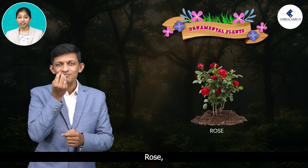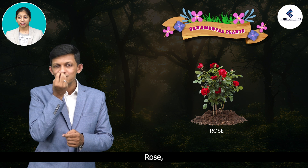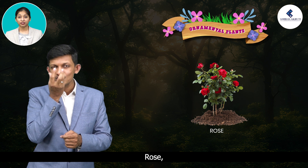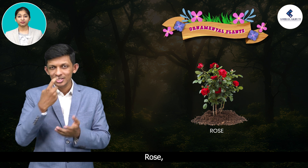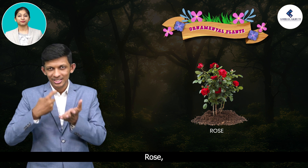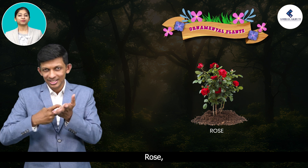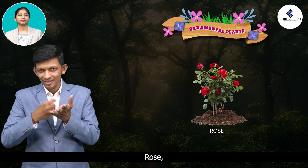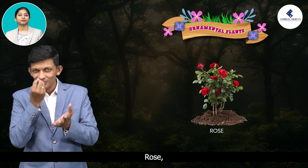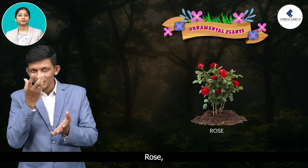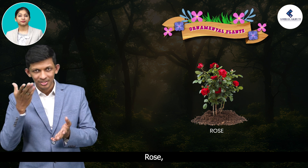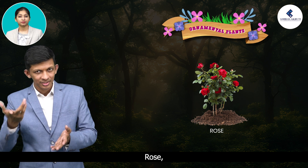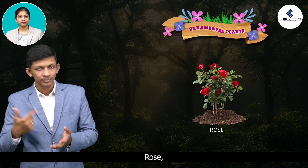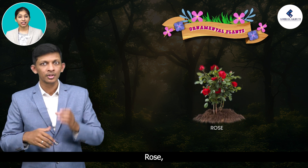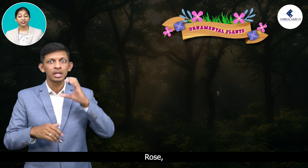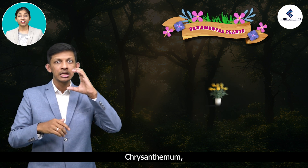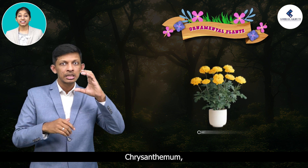rose,